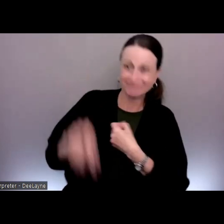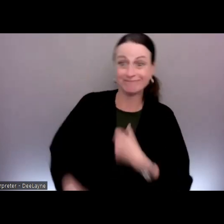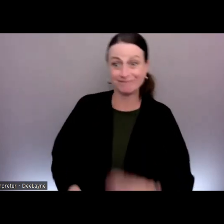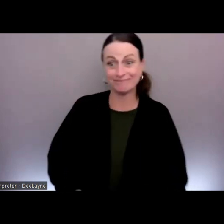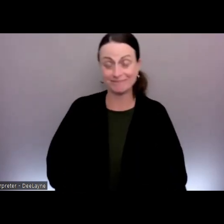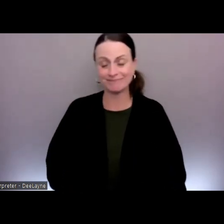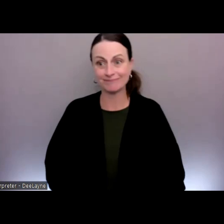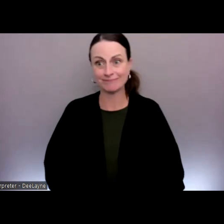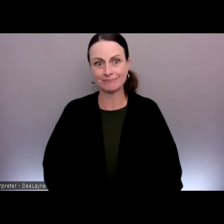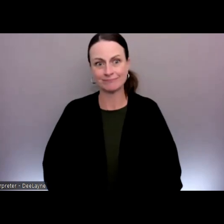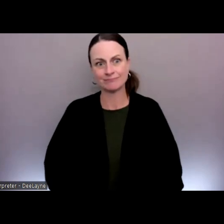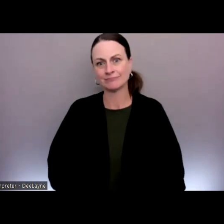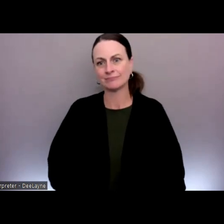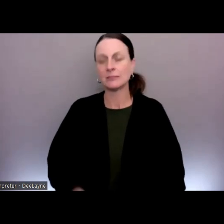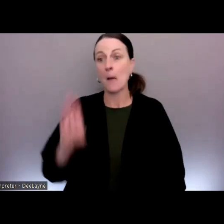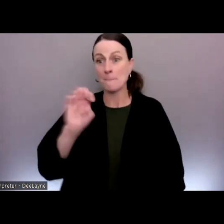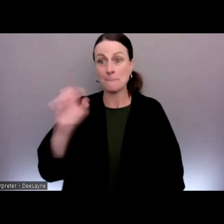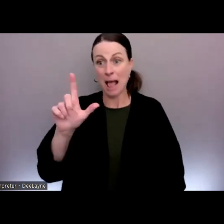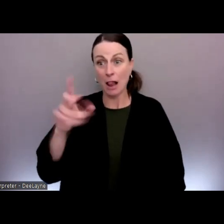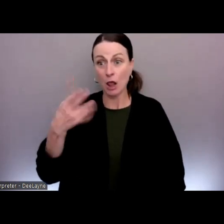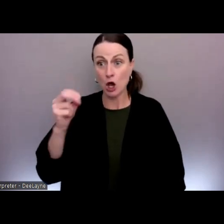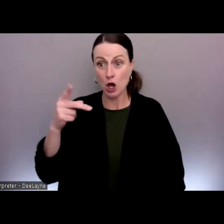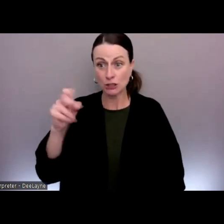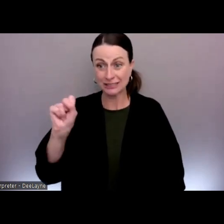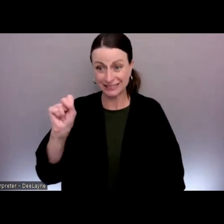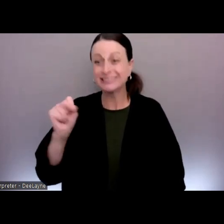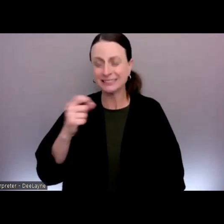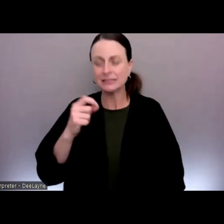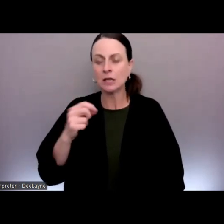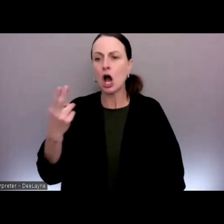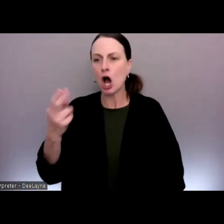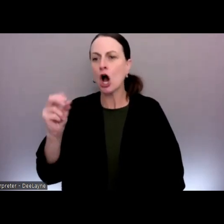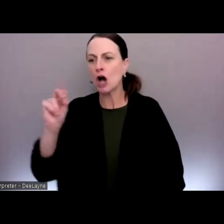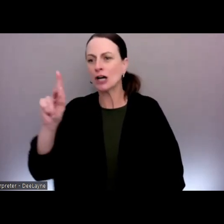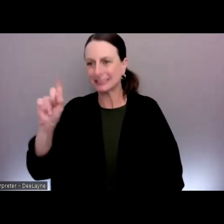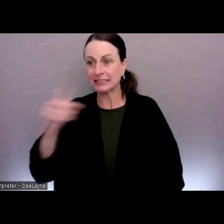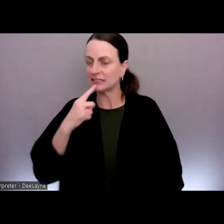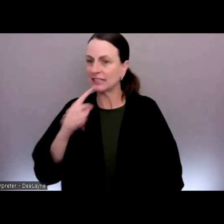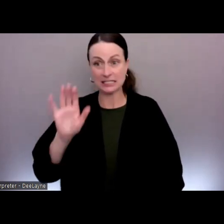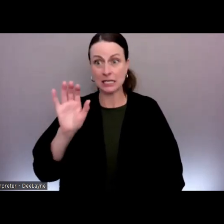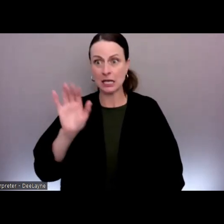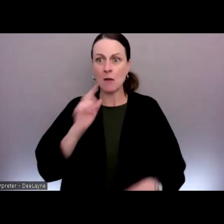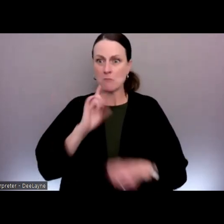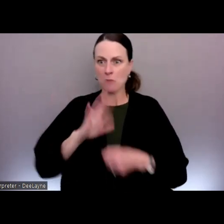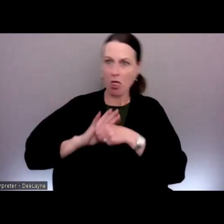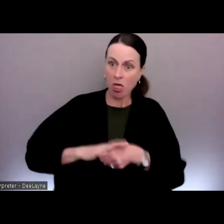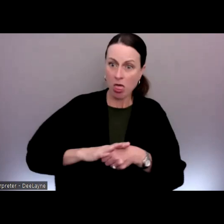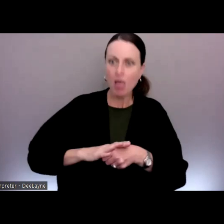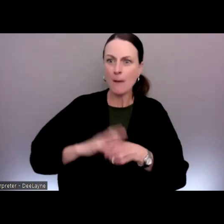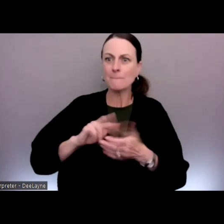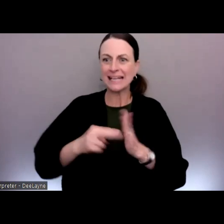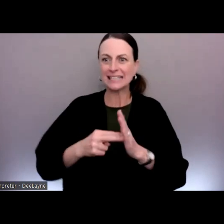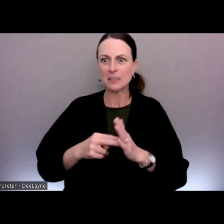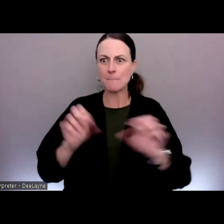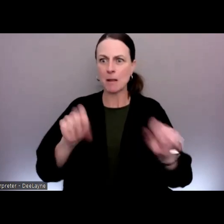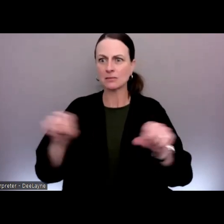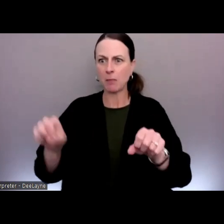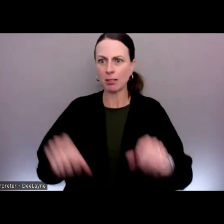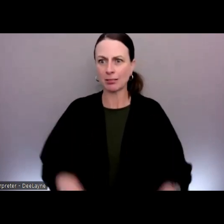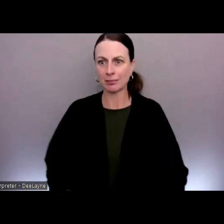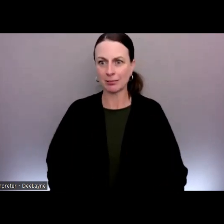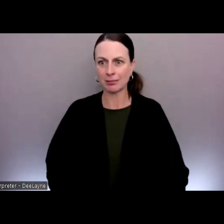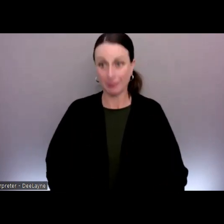Marginality, as bell hooks teaches us, is the site of radical possibility. It's a space of resistance, and it's a site